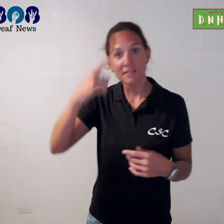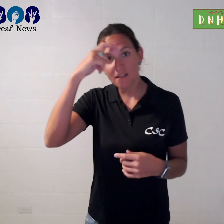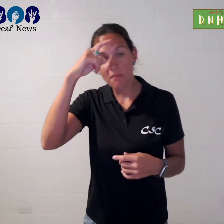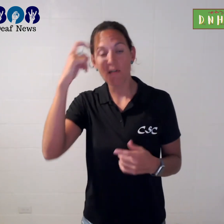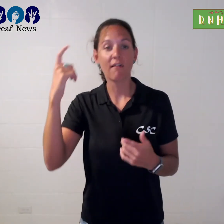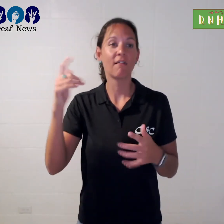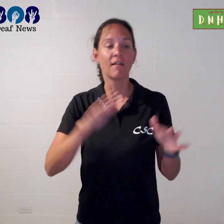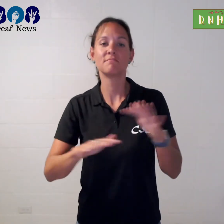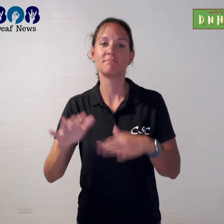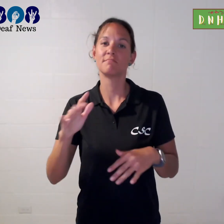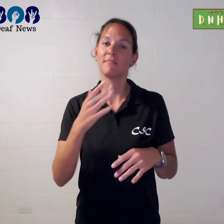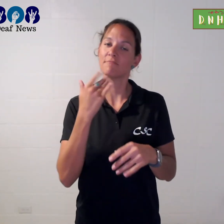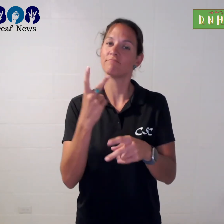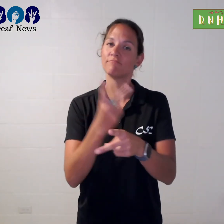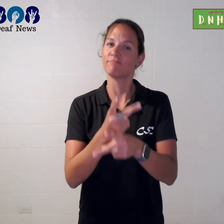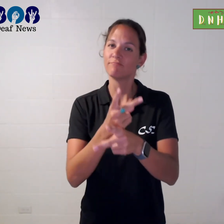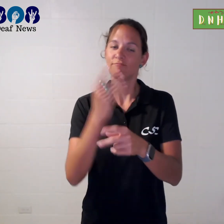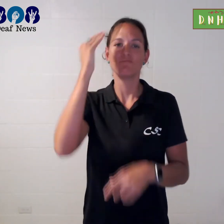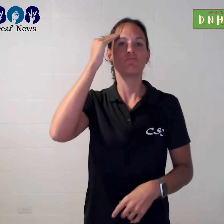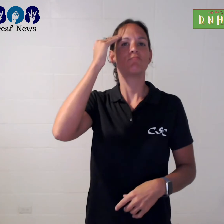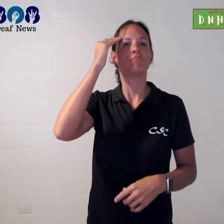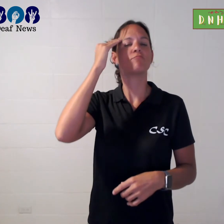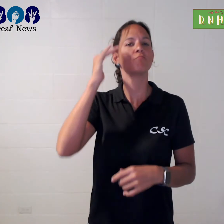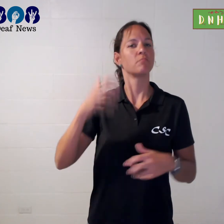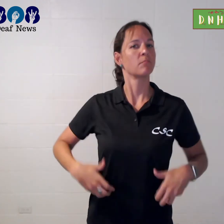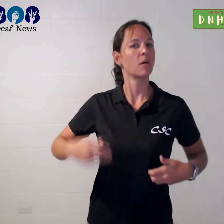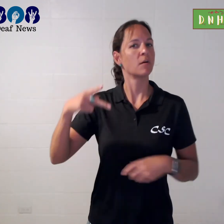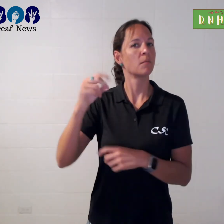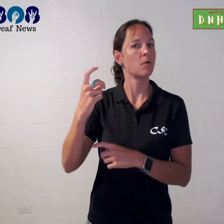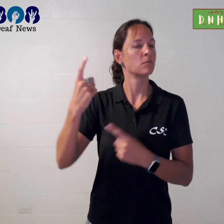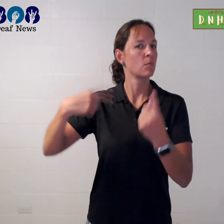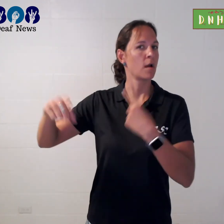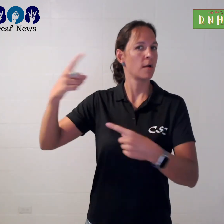vigilant, given cases on the mainland and the summer travel season.